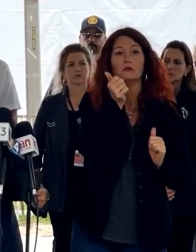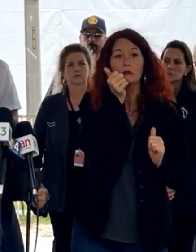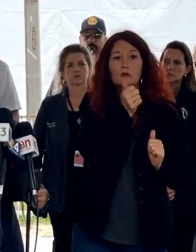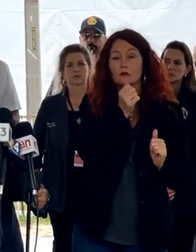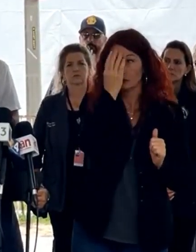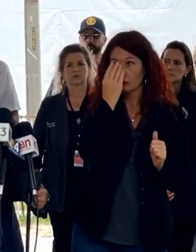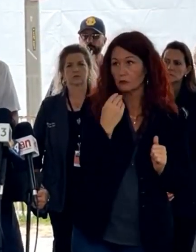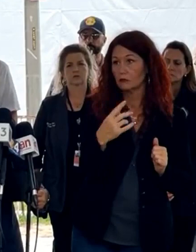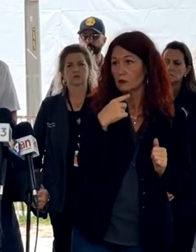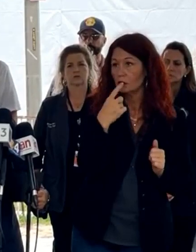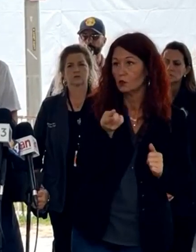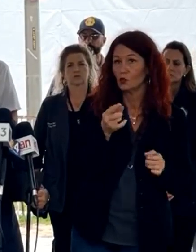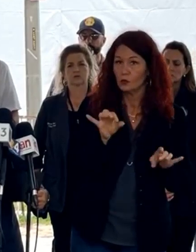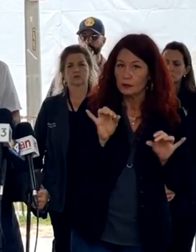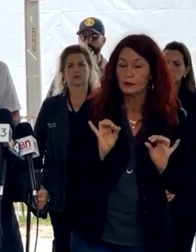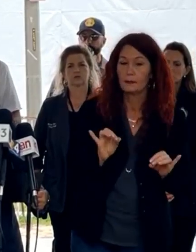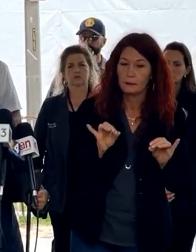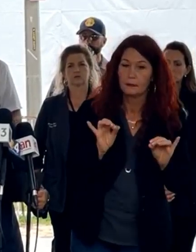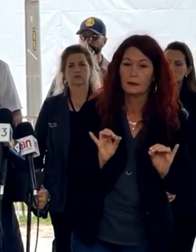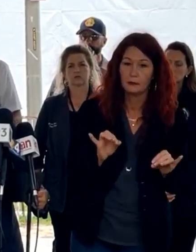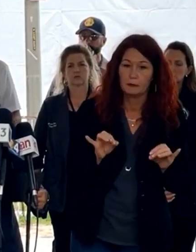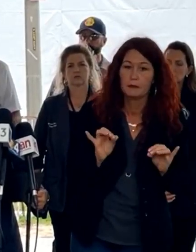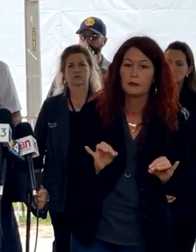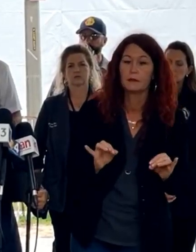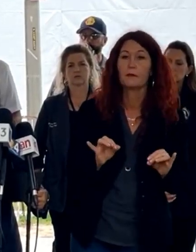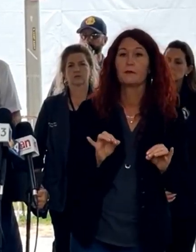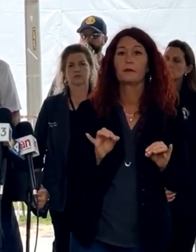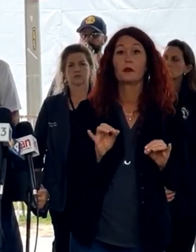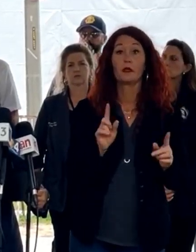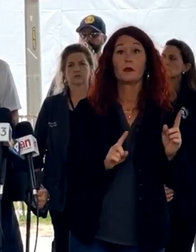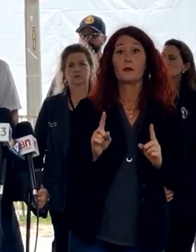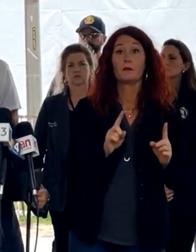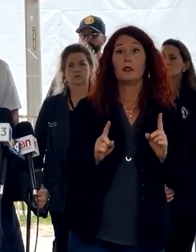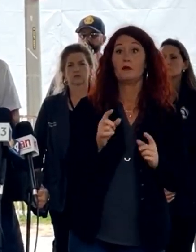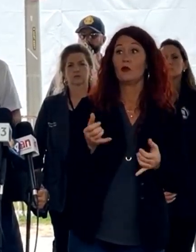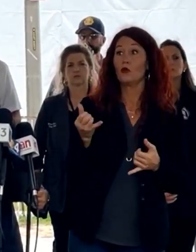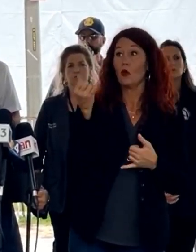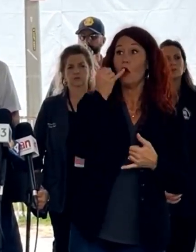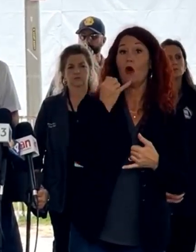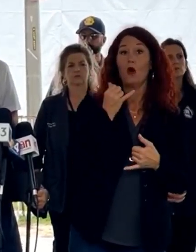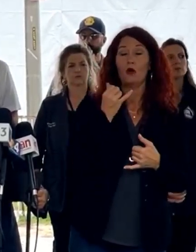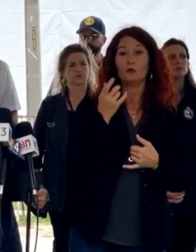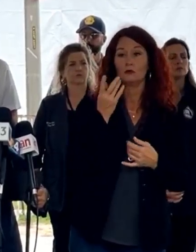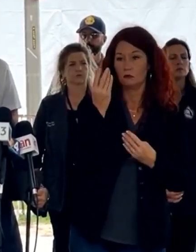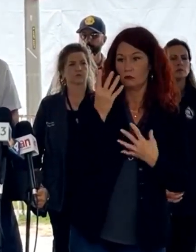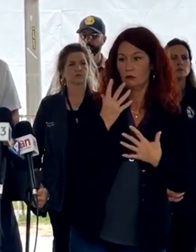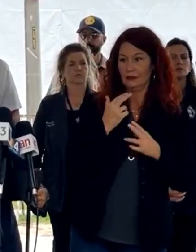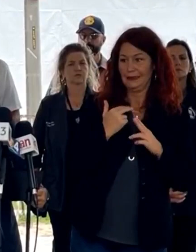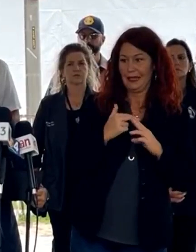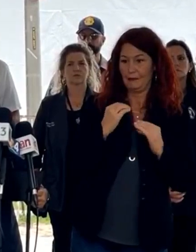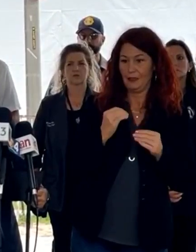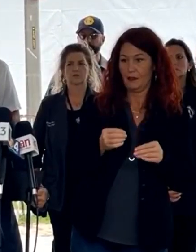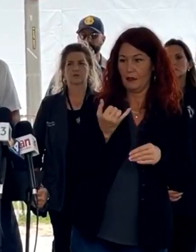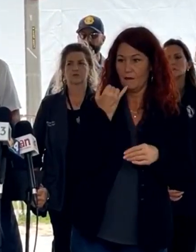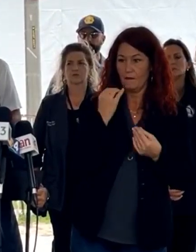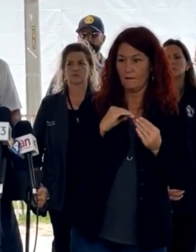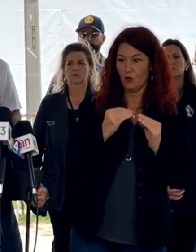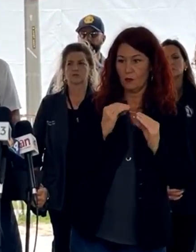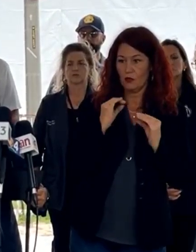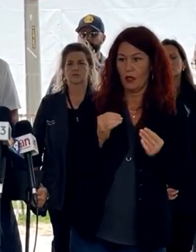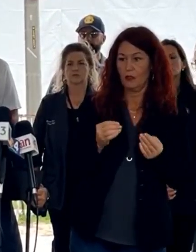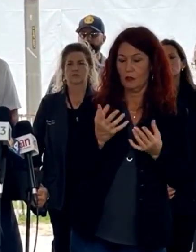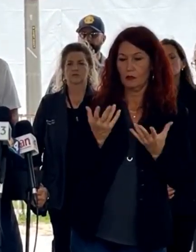every single tip into consideration. People call anonymously. People call and don't leave return phone